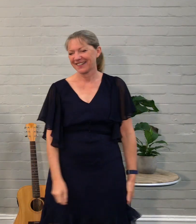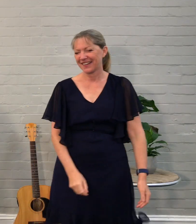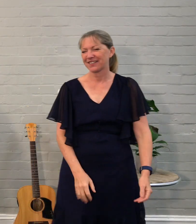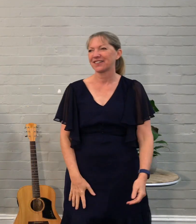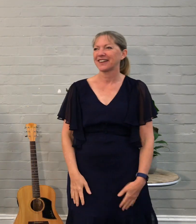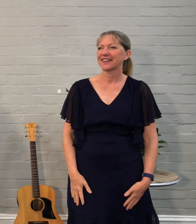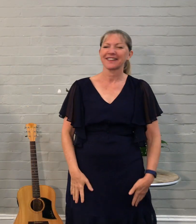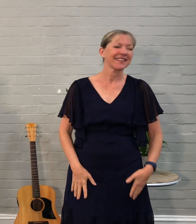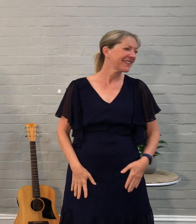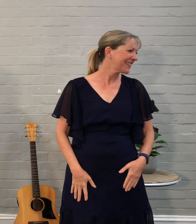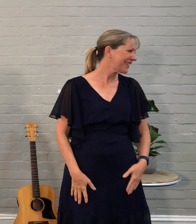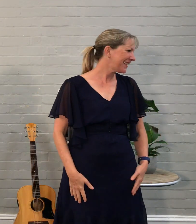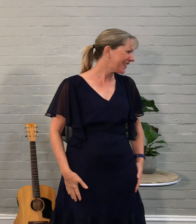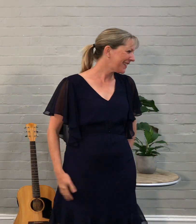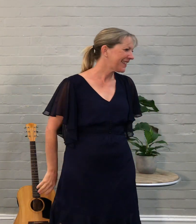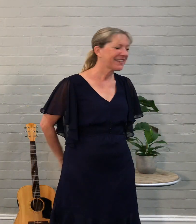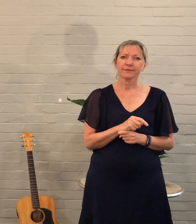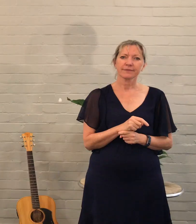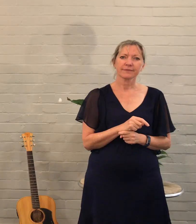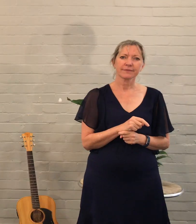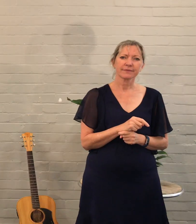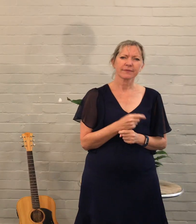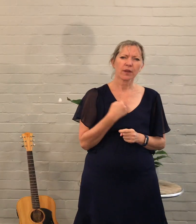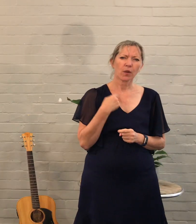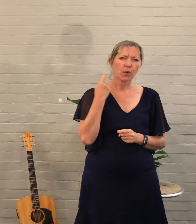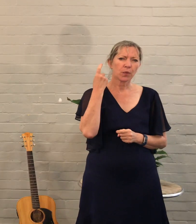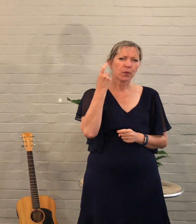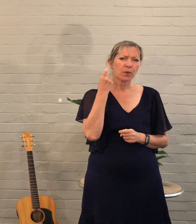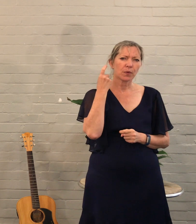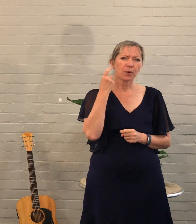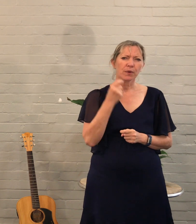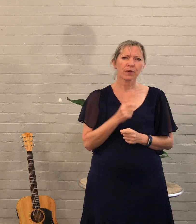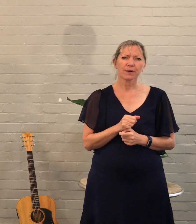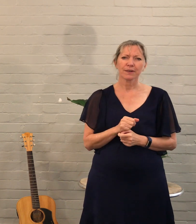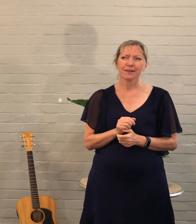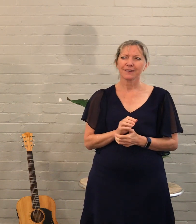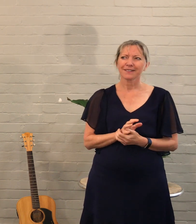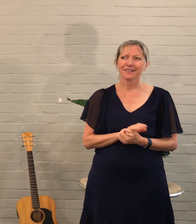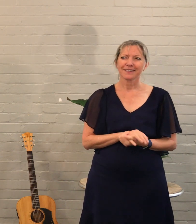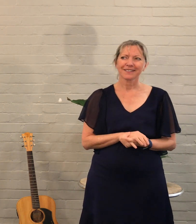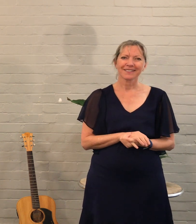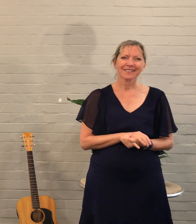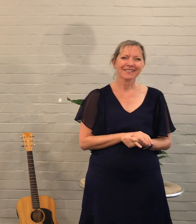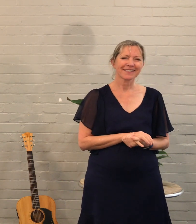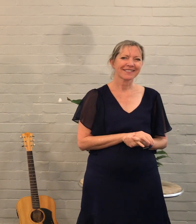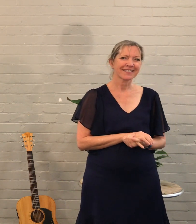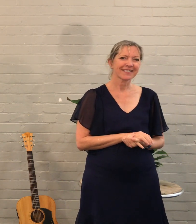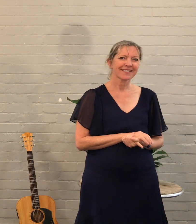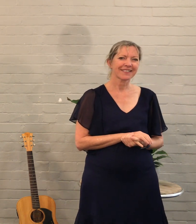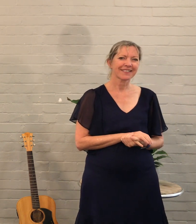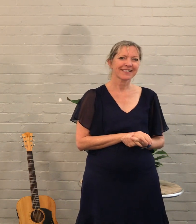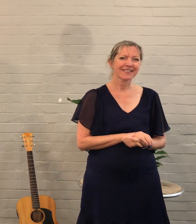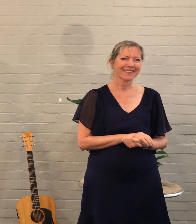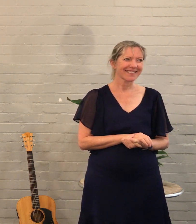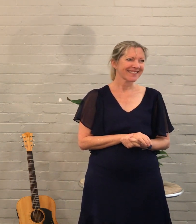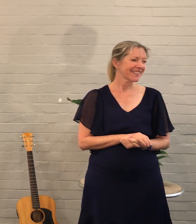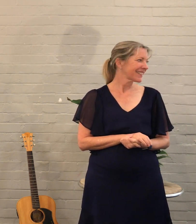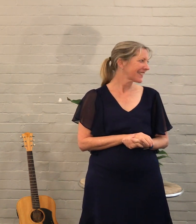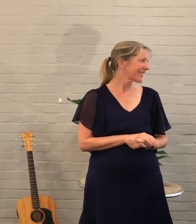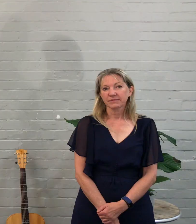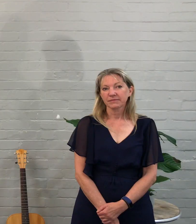sorry. Claire! Oh, Claire! Okay, I wonder... Oh, no. Claire! Sorry, Claire!